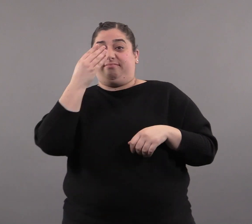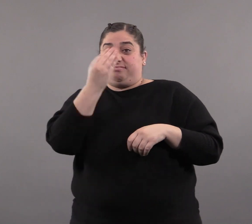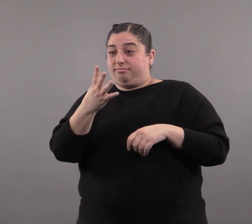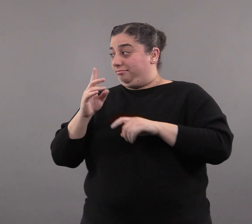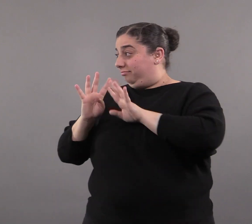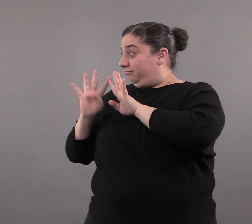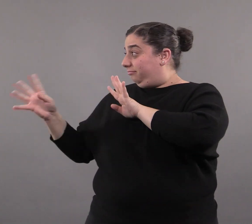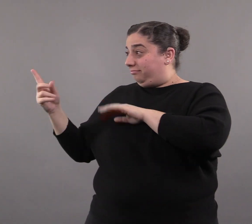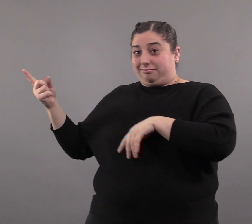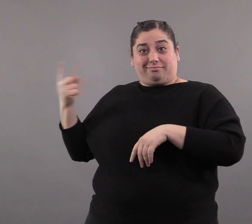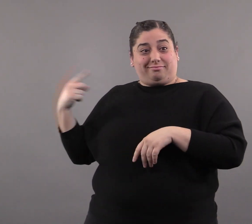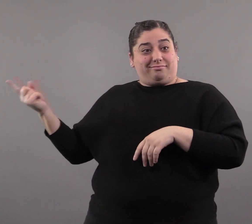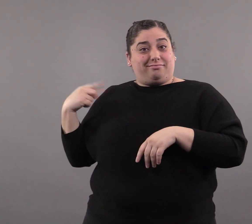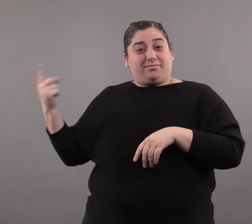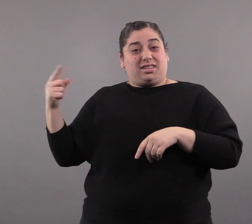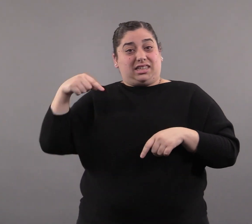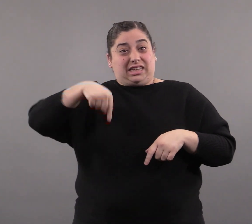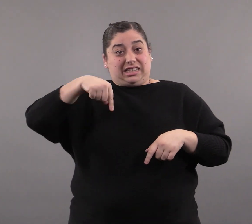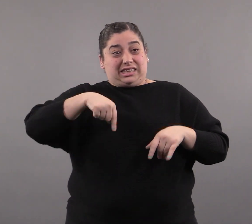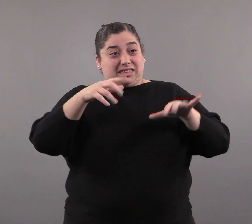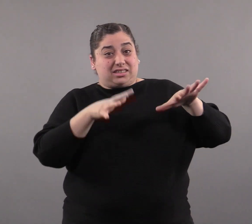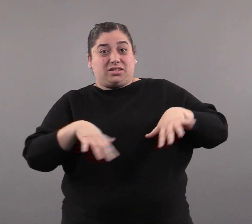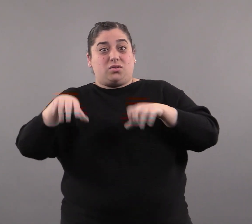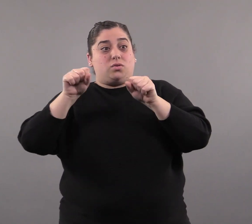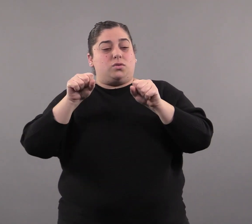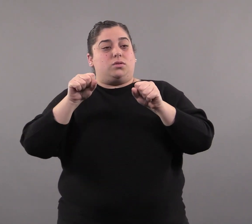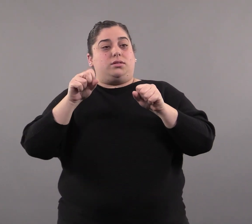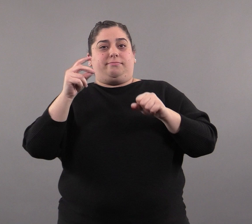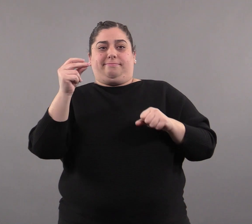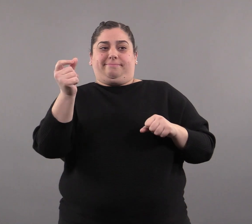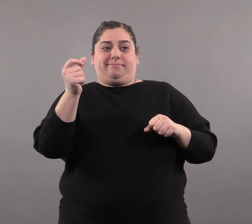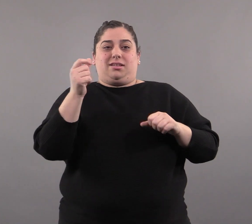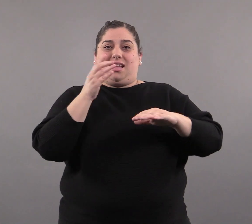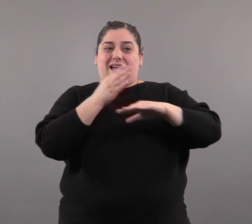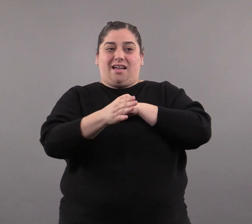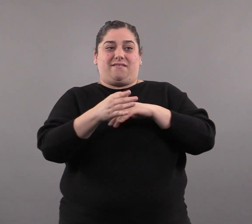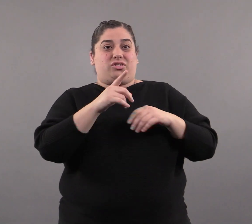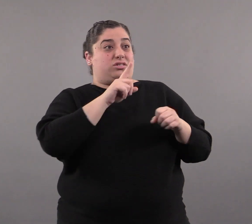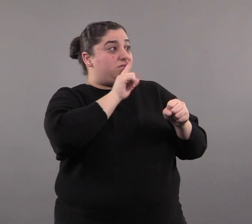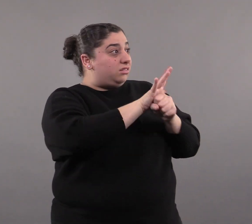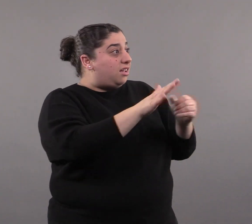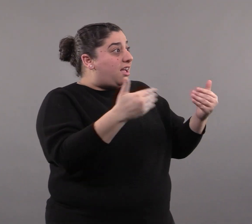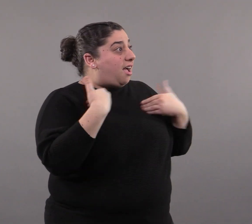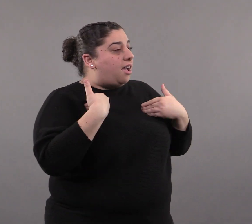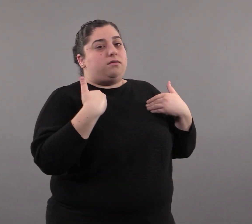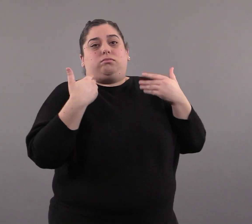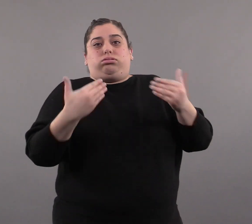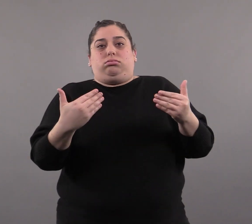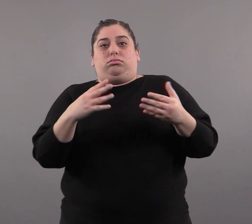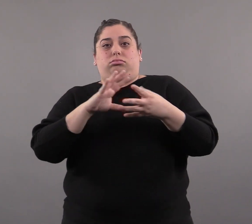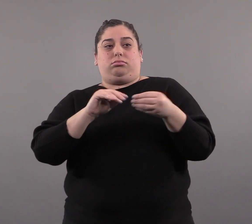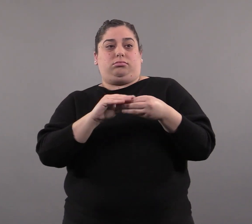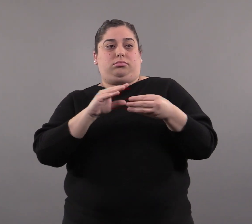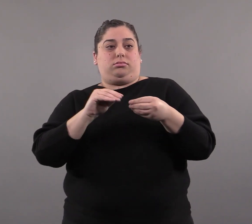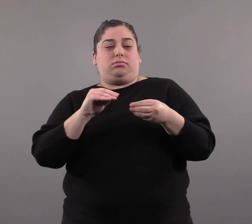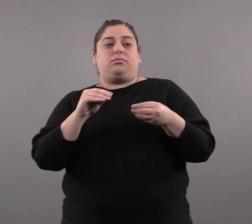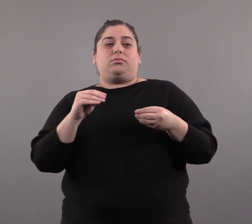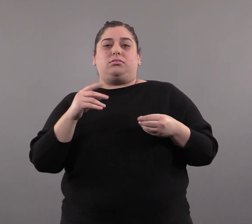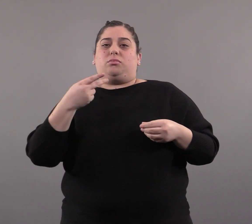having received this first presumptive positive case. There will be additional details forthcoming,